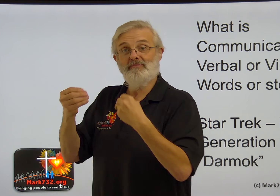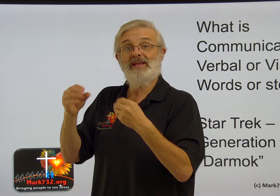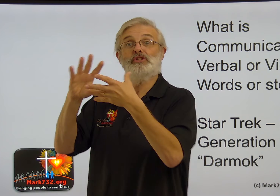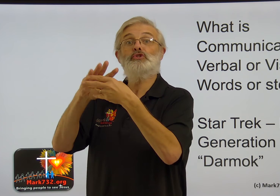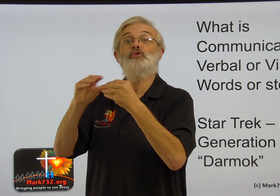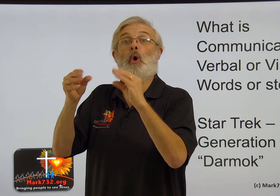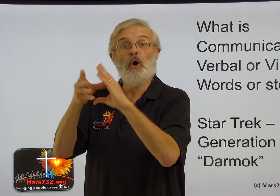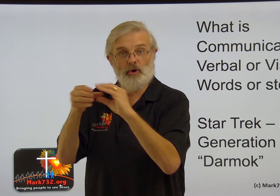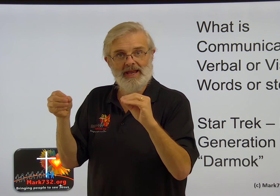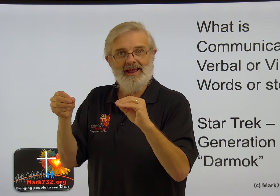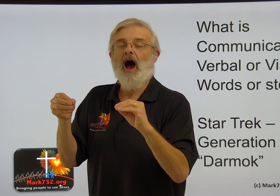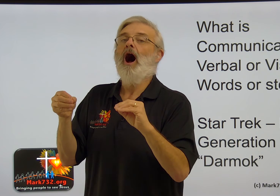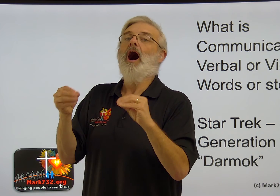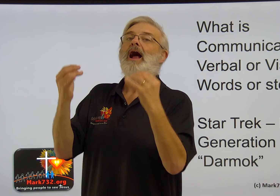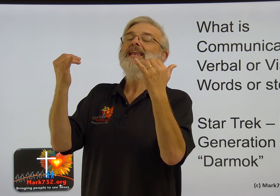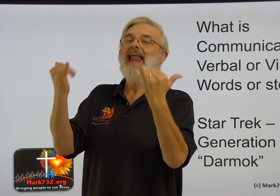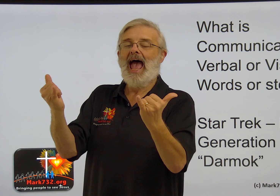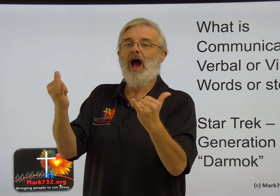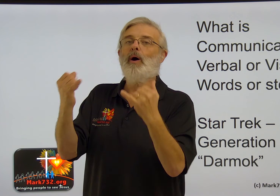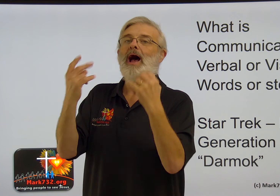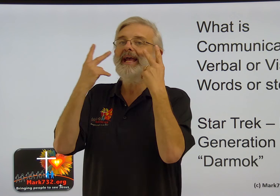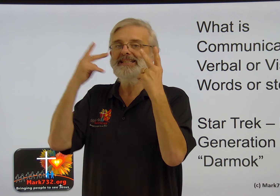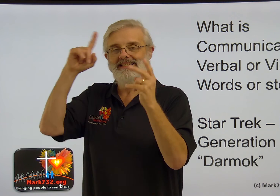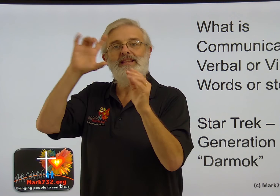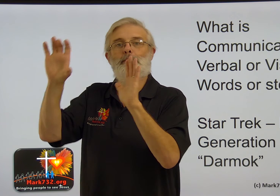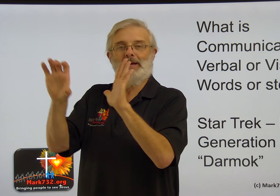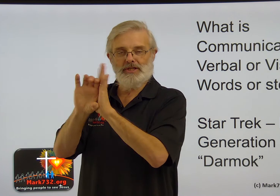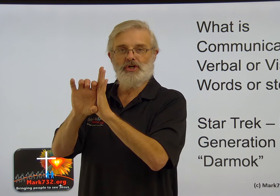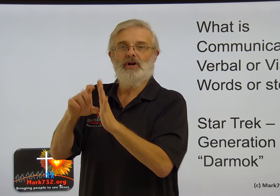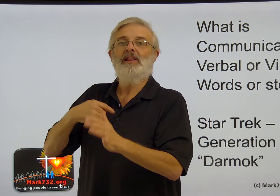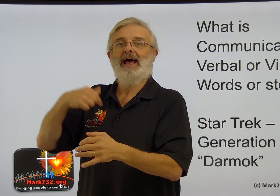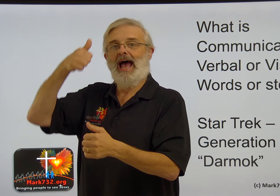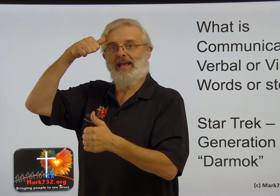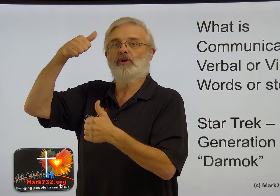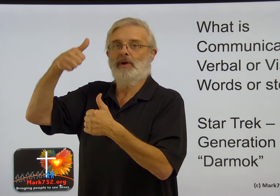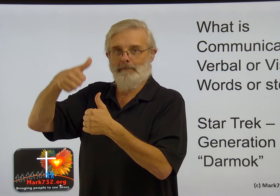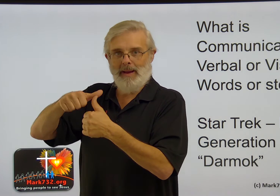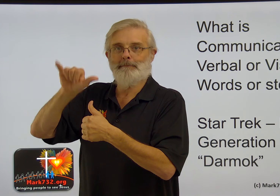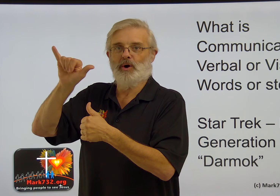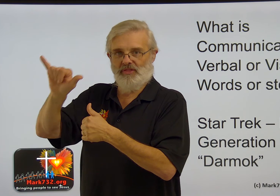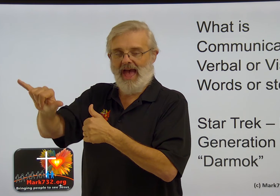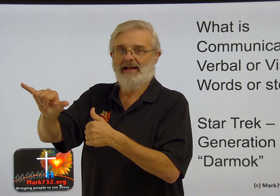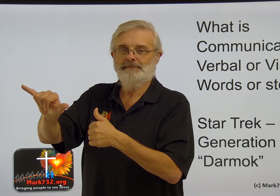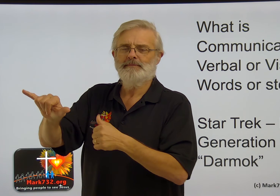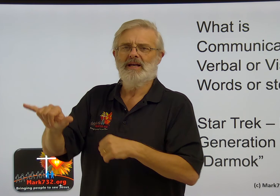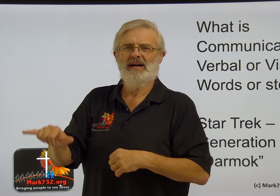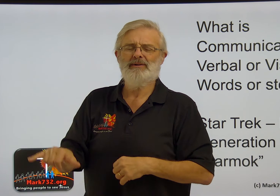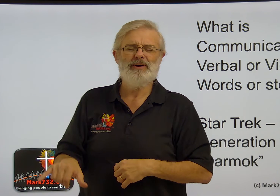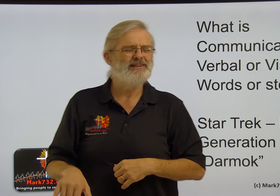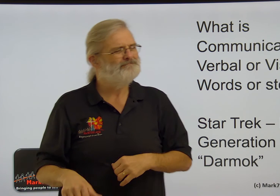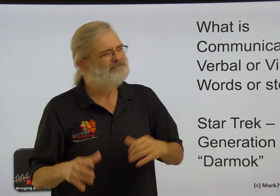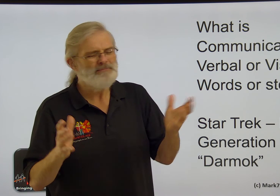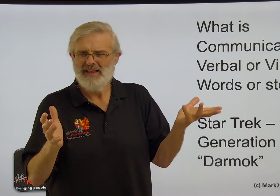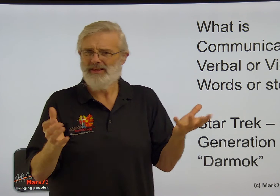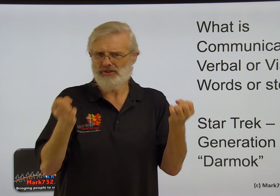the story, now I can see the picture and I can remember that. There's a lot